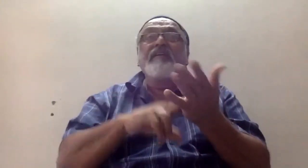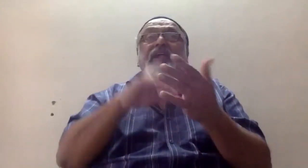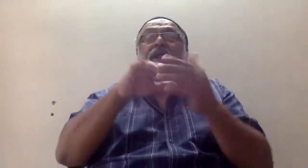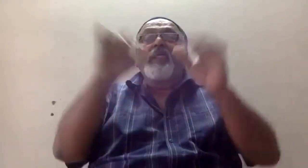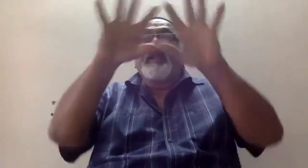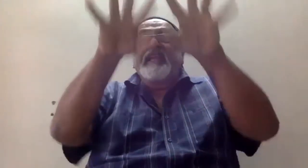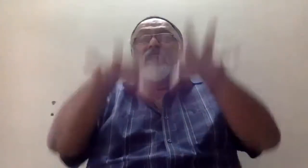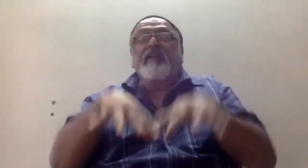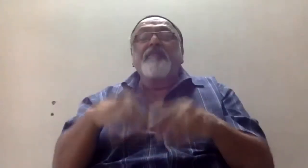to the other?